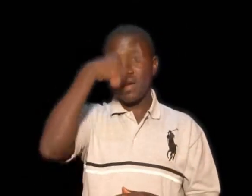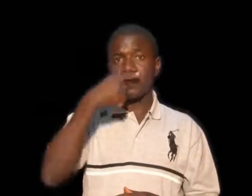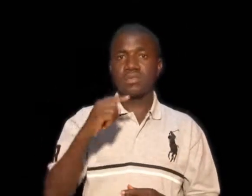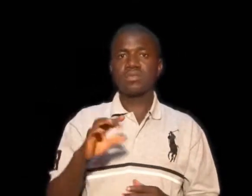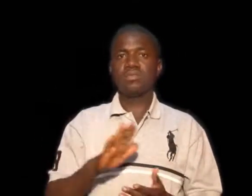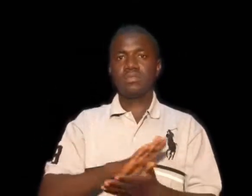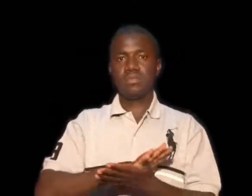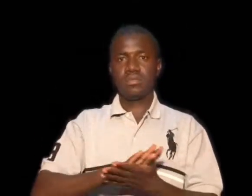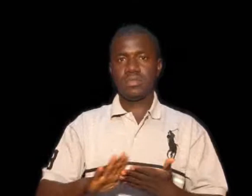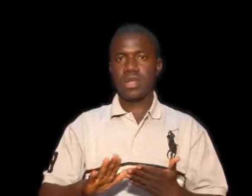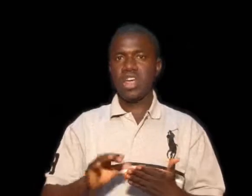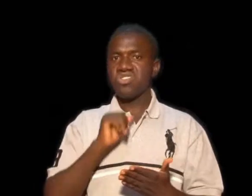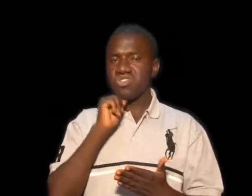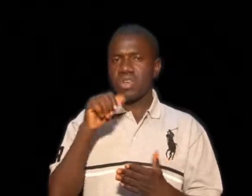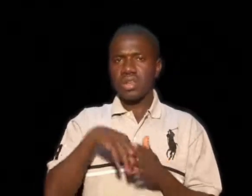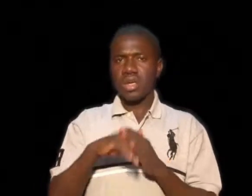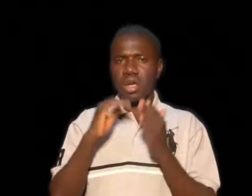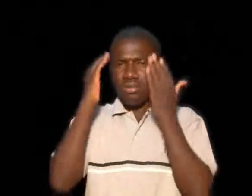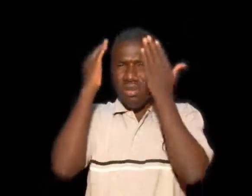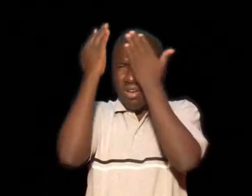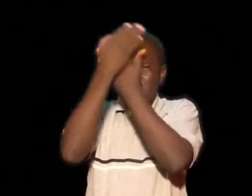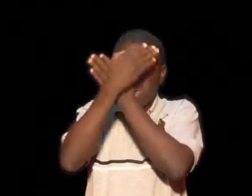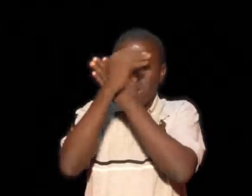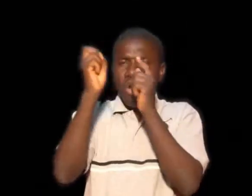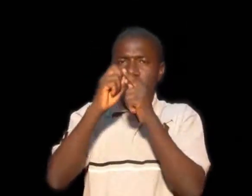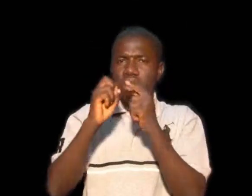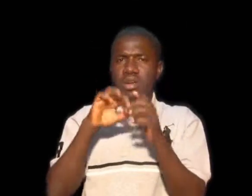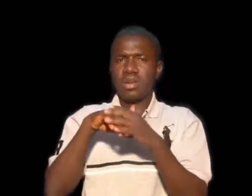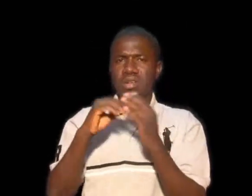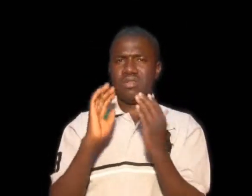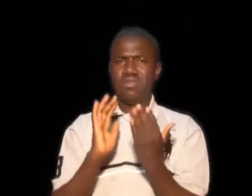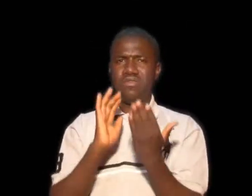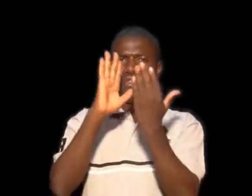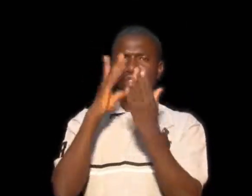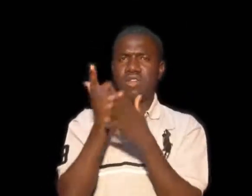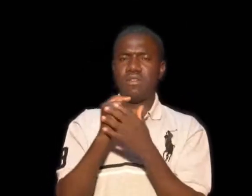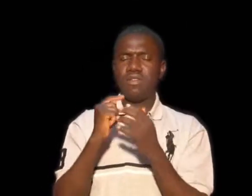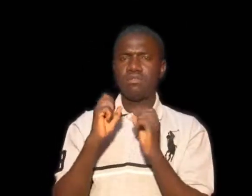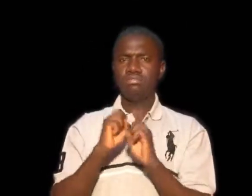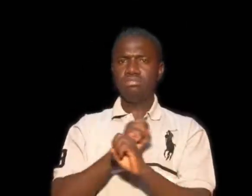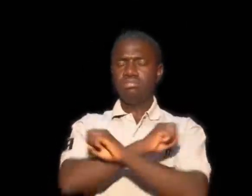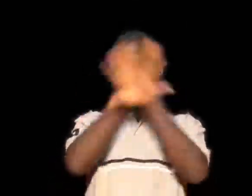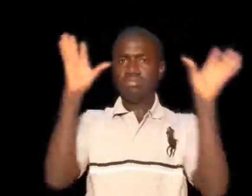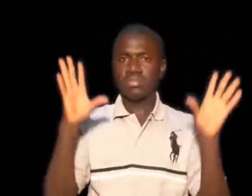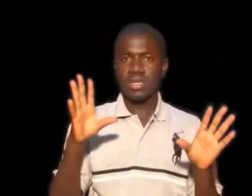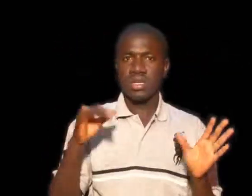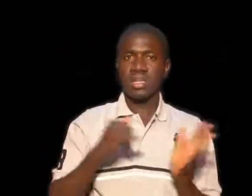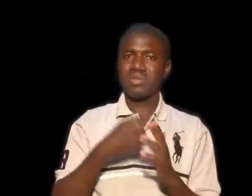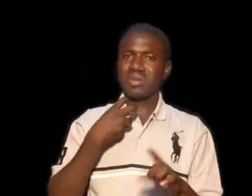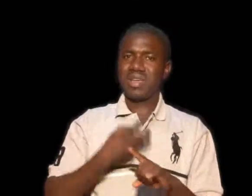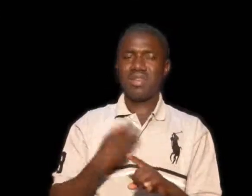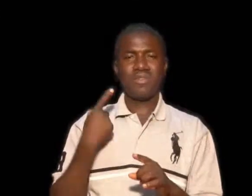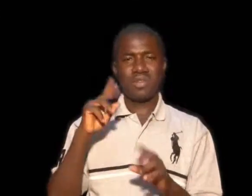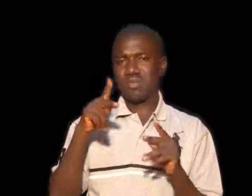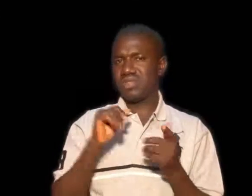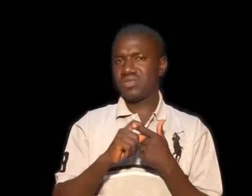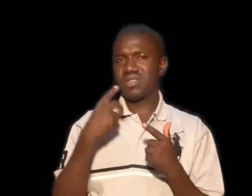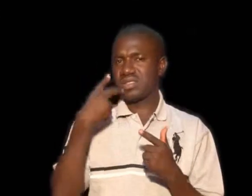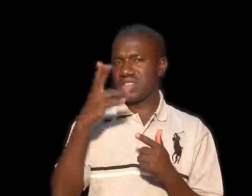Stand so that your face is clearly lit, not in a shadow or in front of a bright light, as this makes it harder for the person to see your